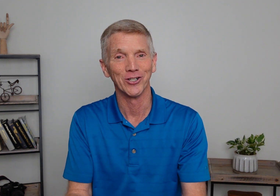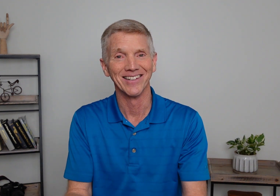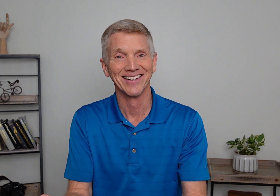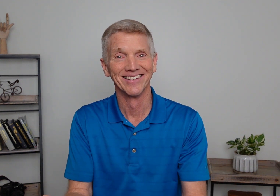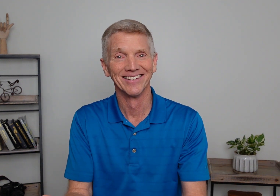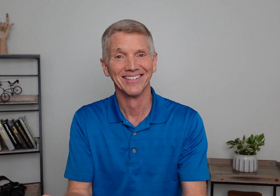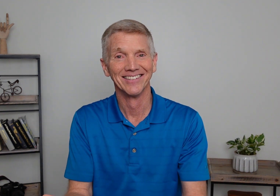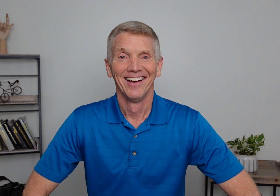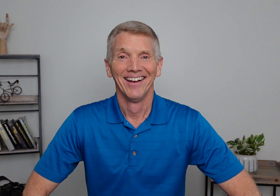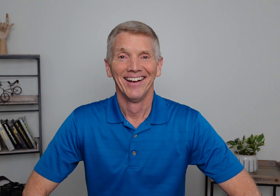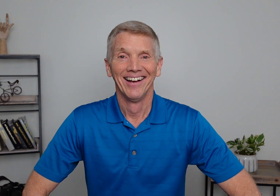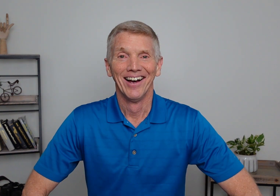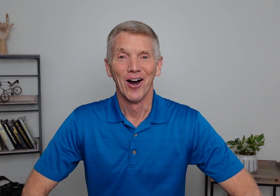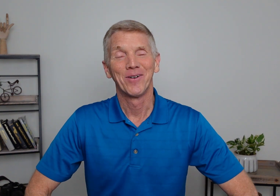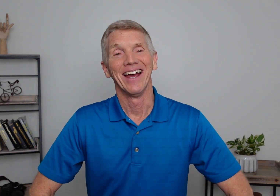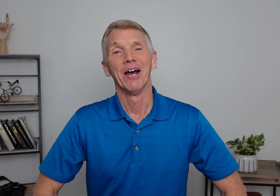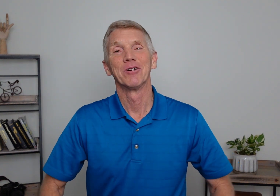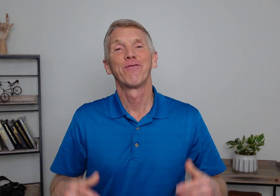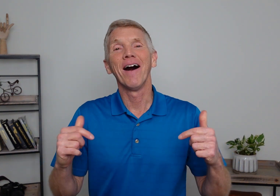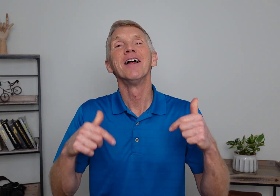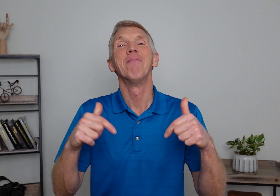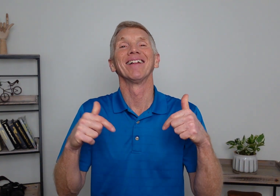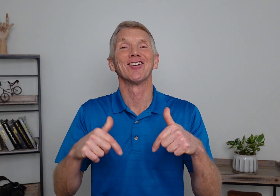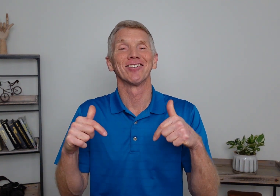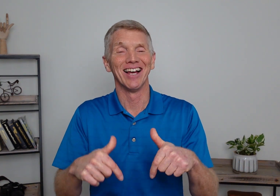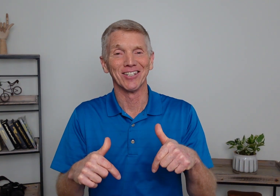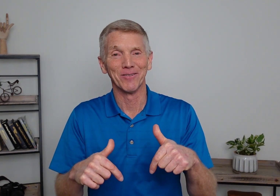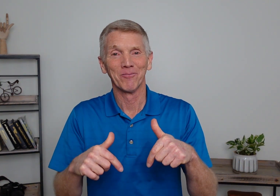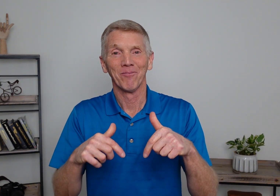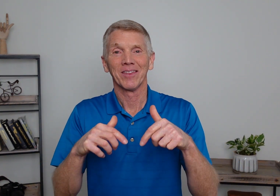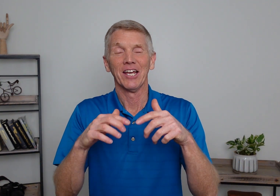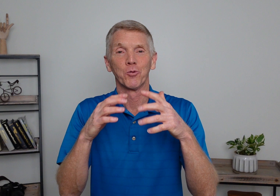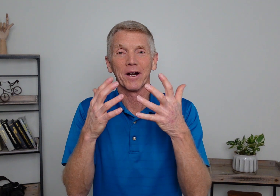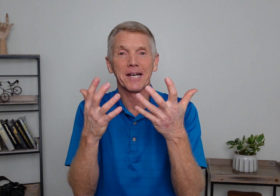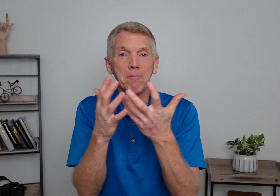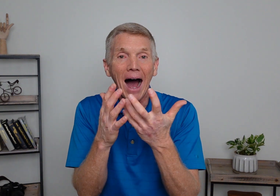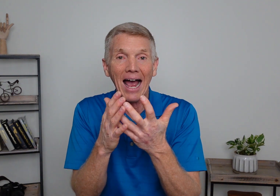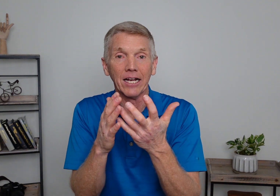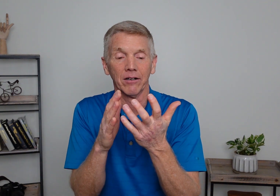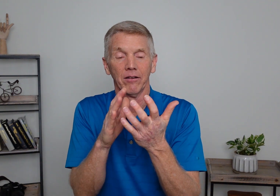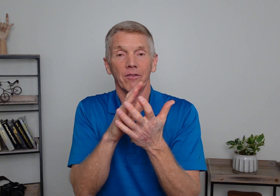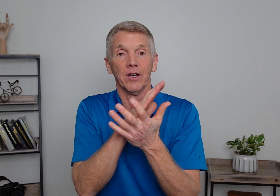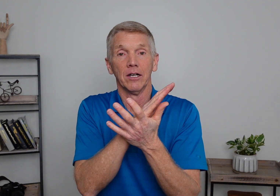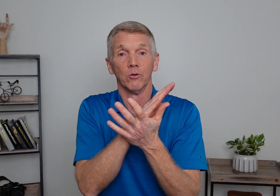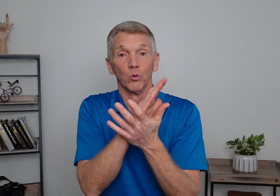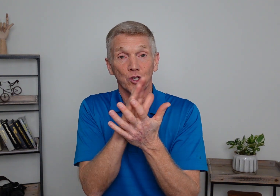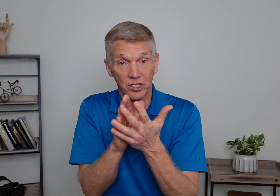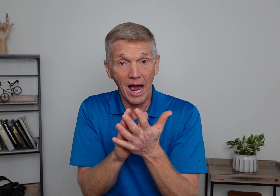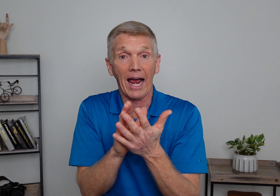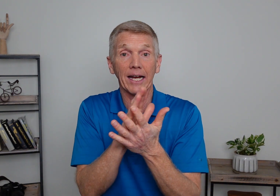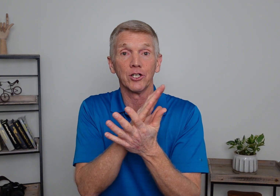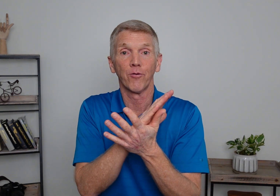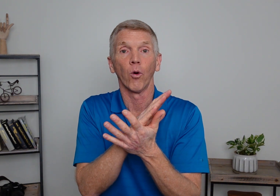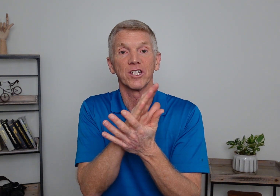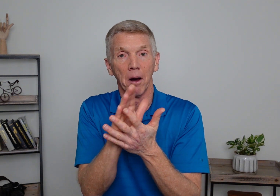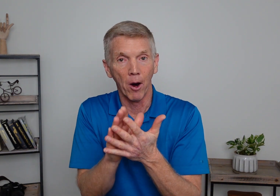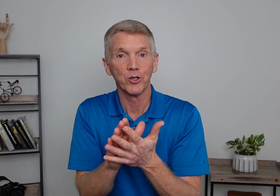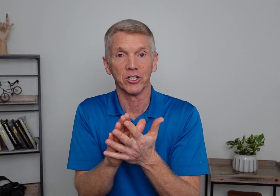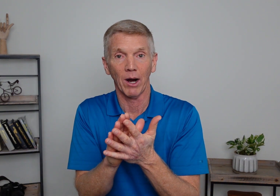emotions. Okay, now what's fun about this lesson is we're going to combine the signs for some emotions, right?